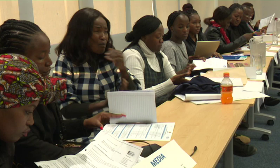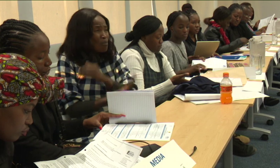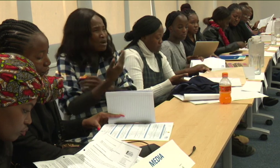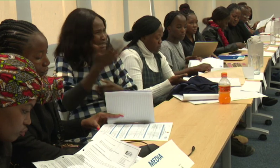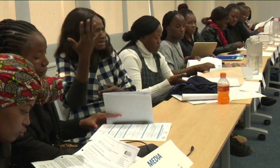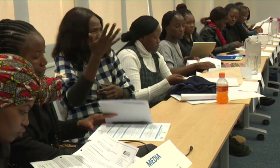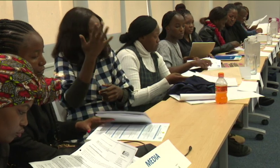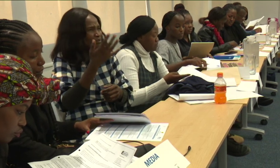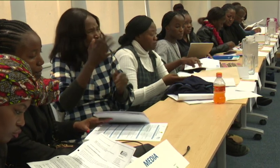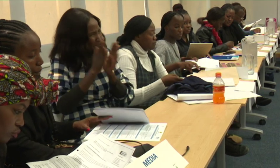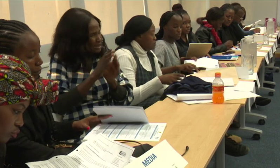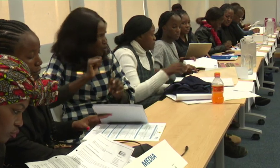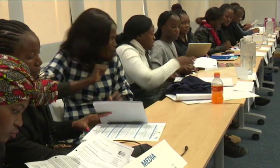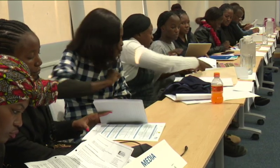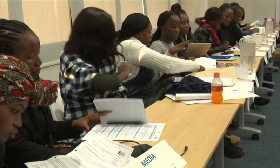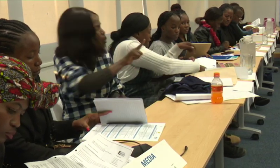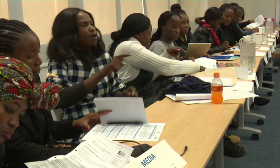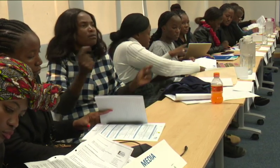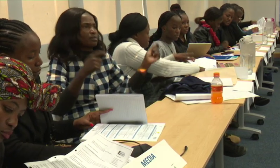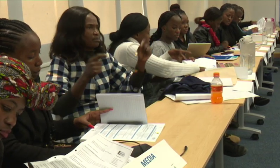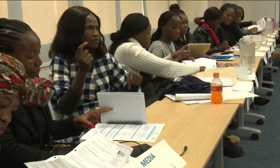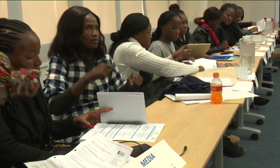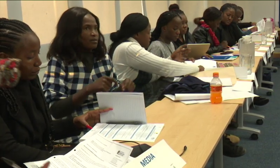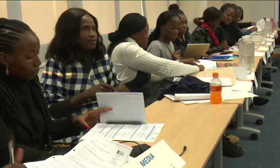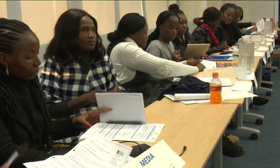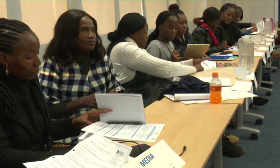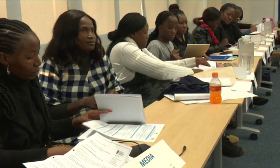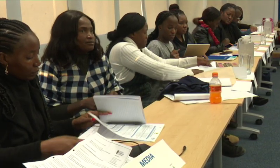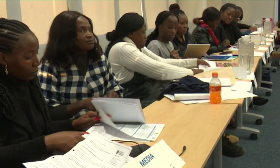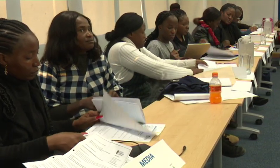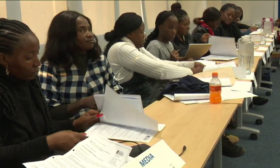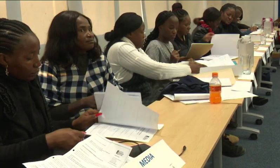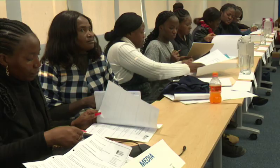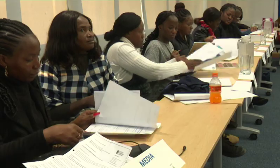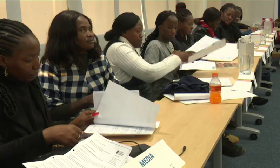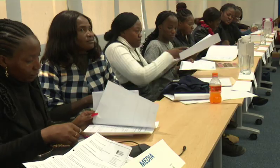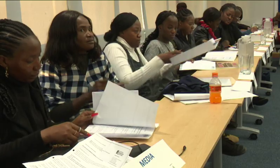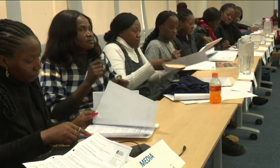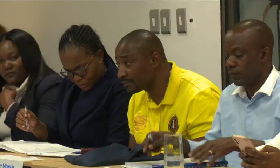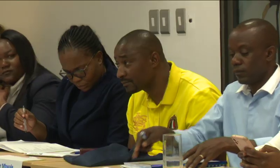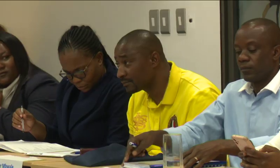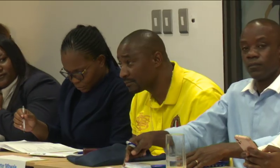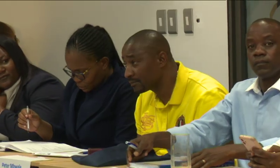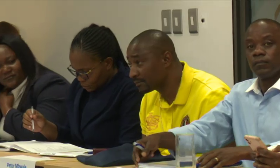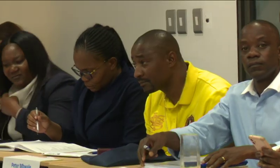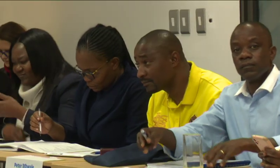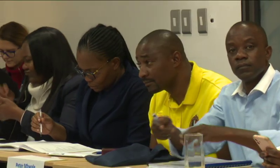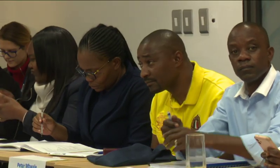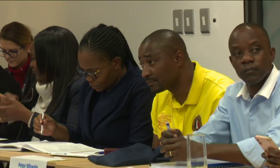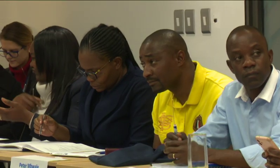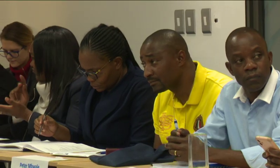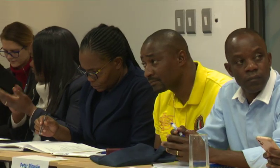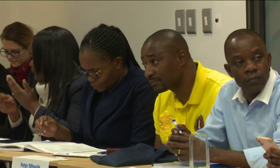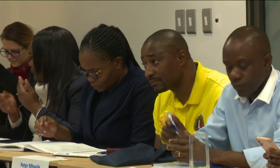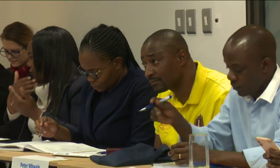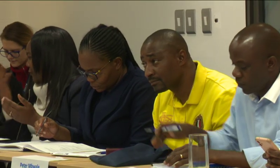the Deaf, and she talks about why sign language interpreters should be accessible at all institutions.